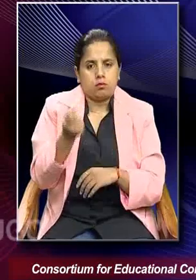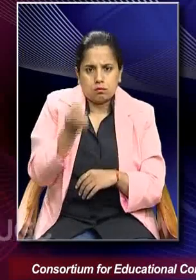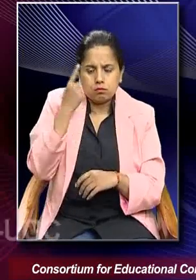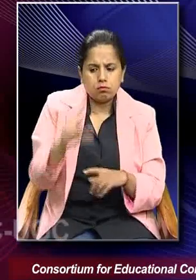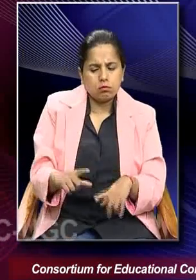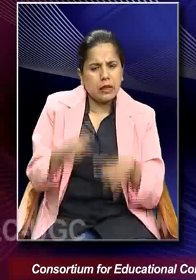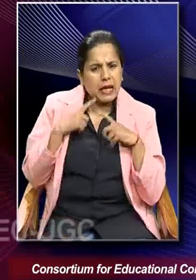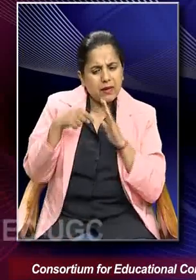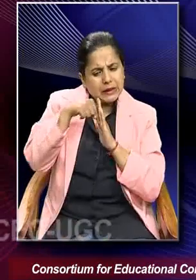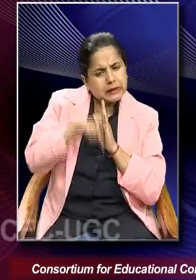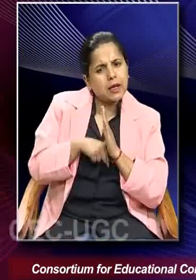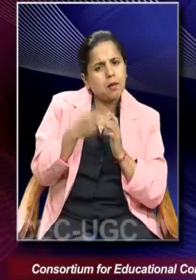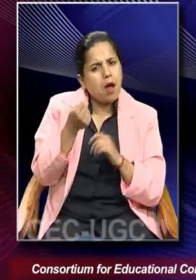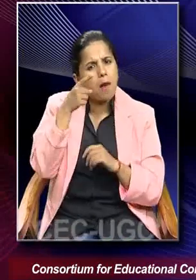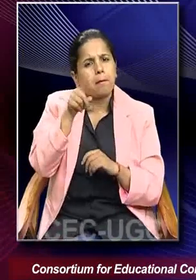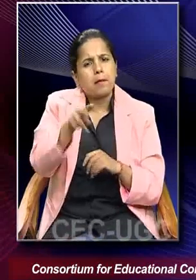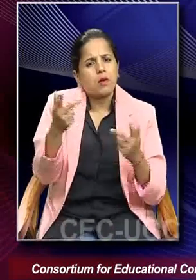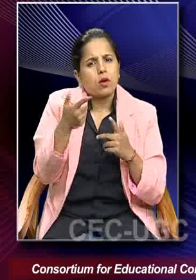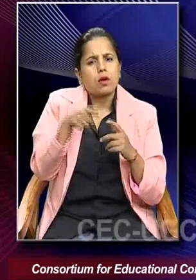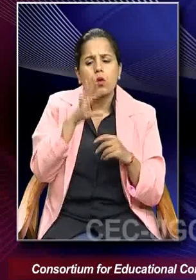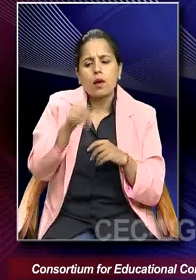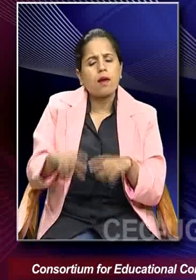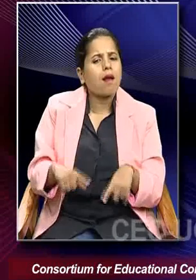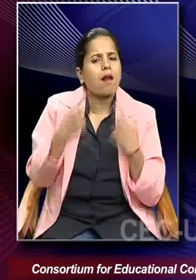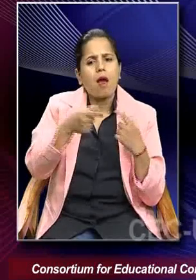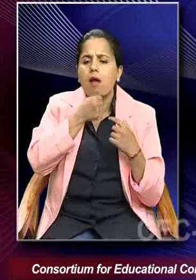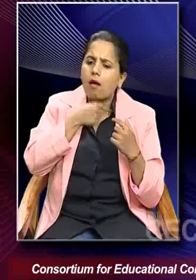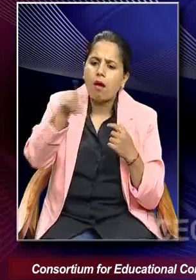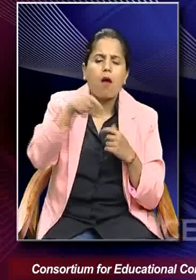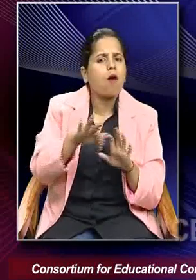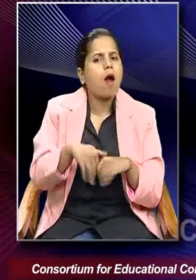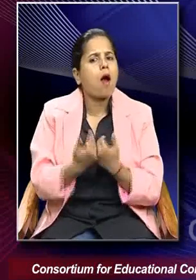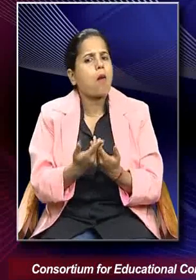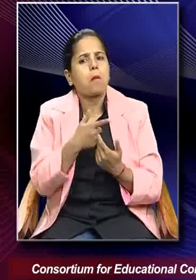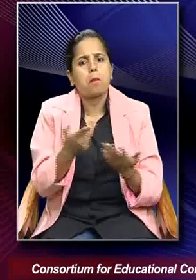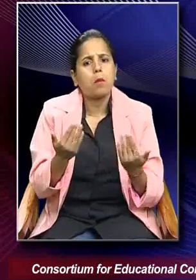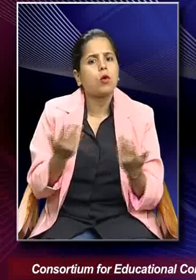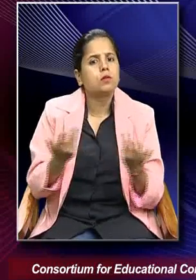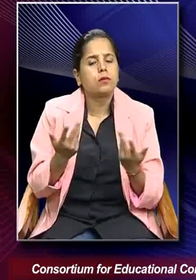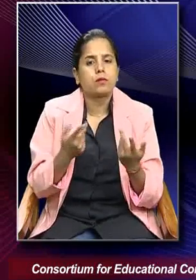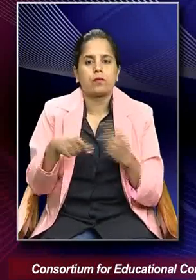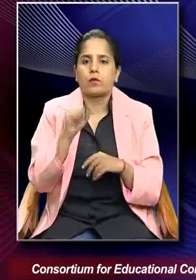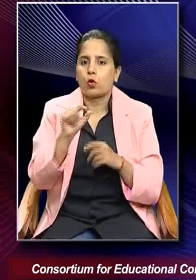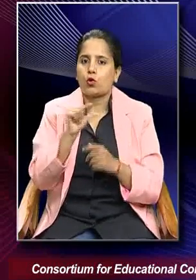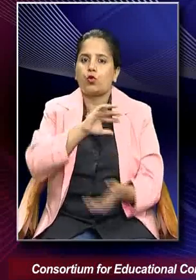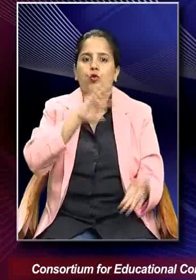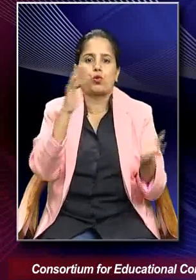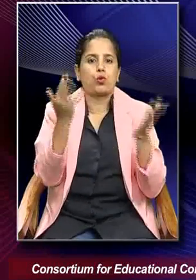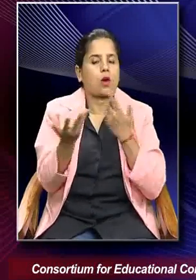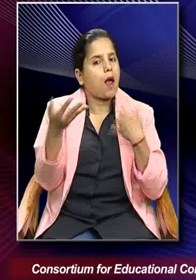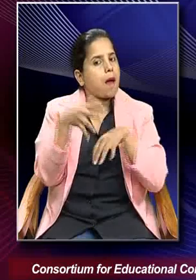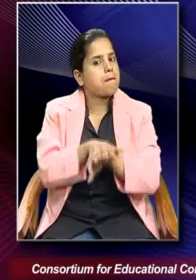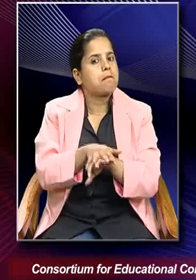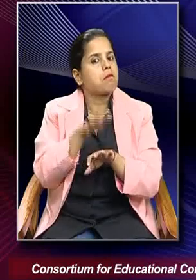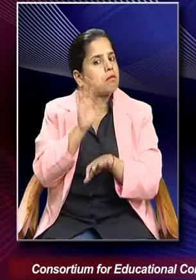life deeply, to understand the permanence of life. So it has a universal